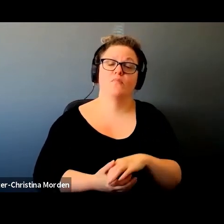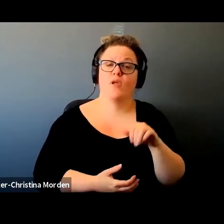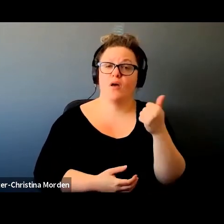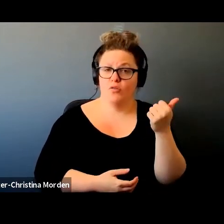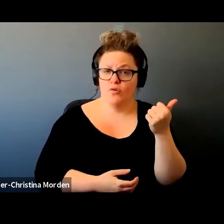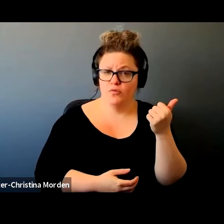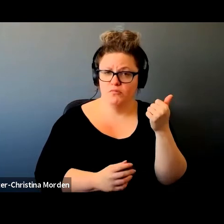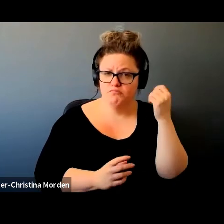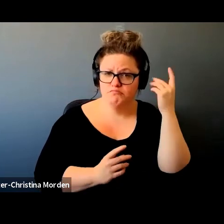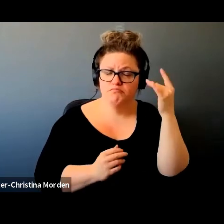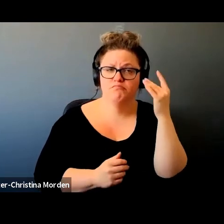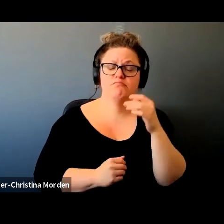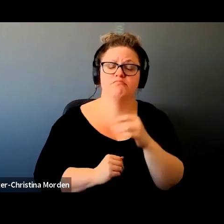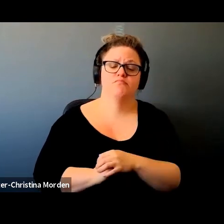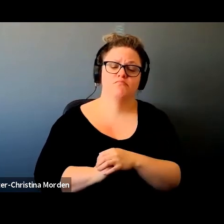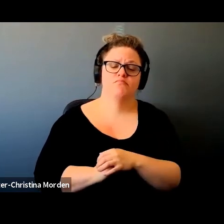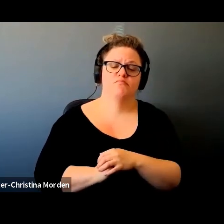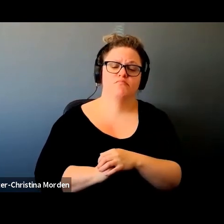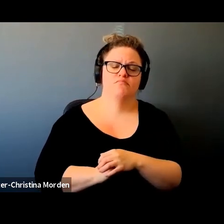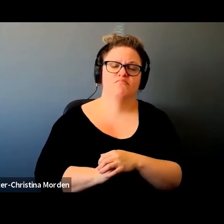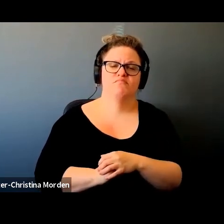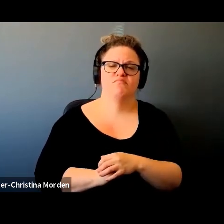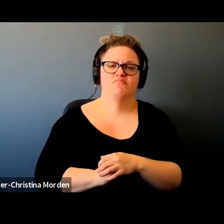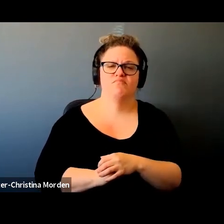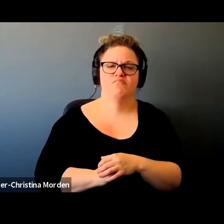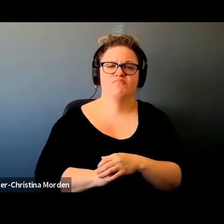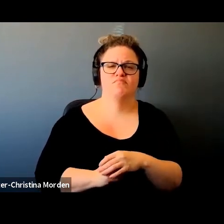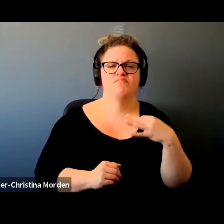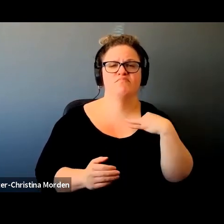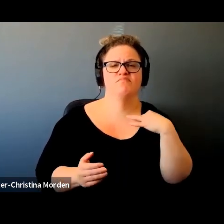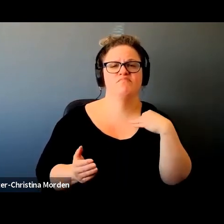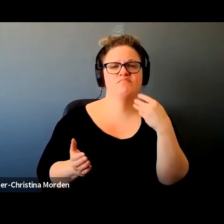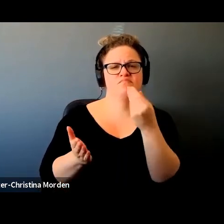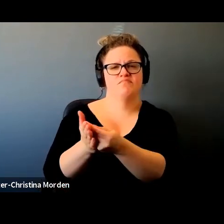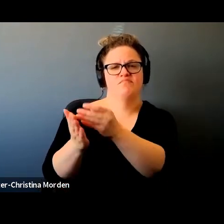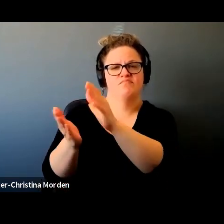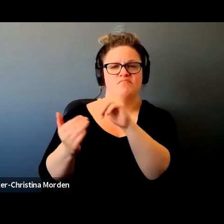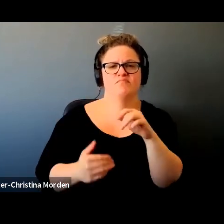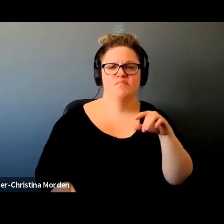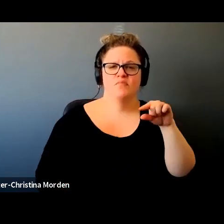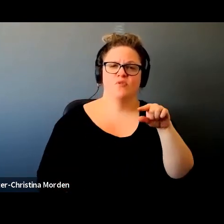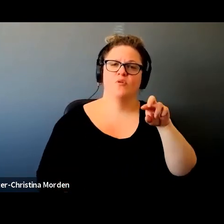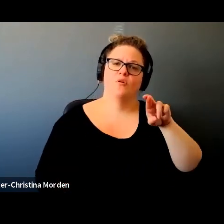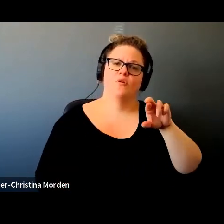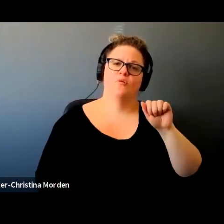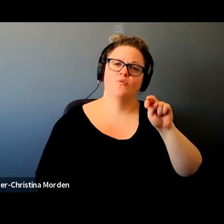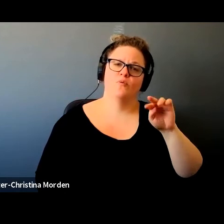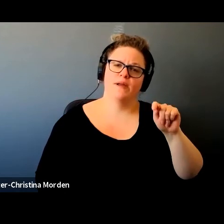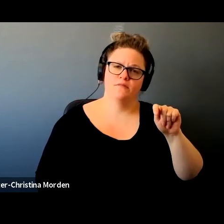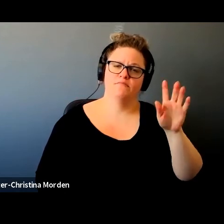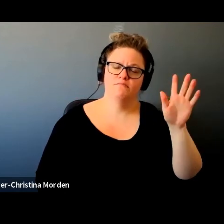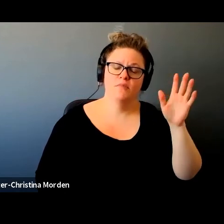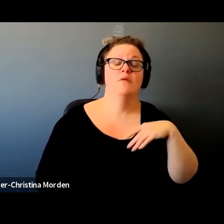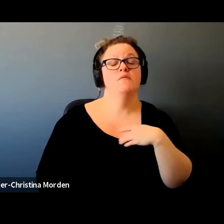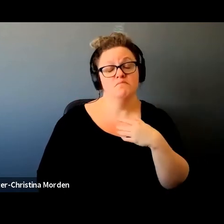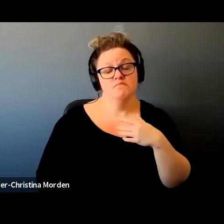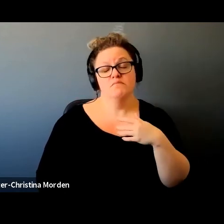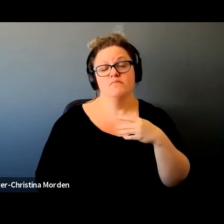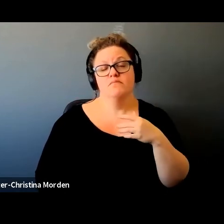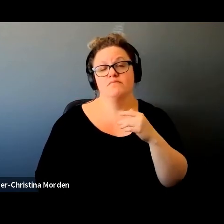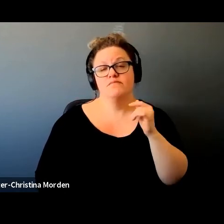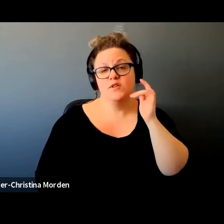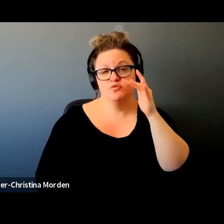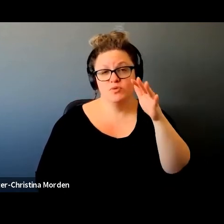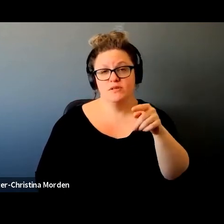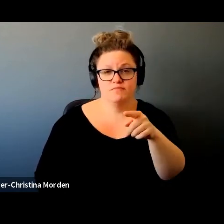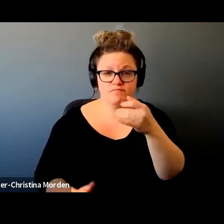is like the whole granting system. I'm going to just touch briefly is that eventually as an artist, you can apply